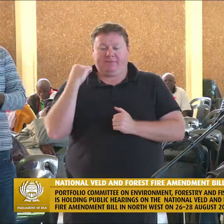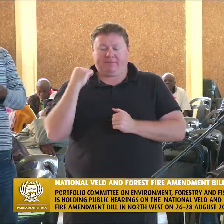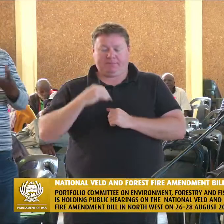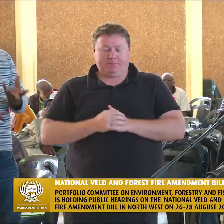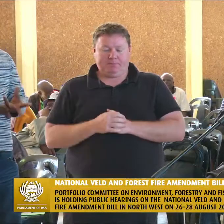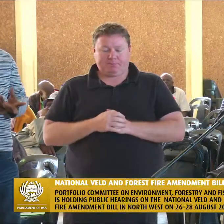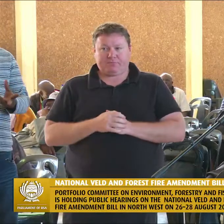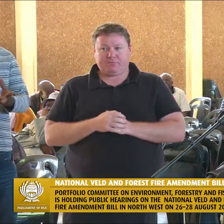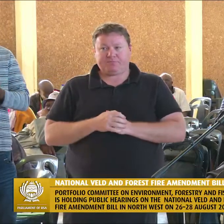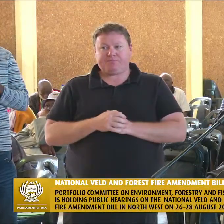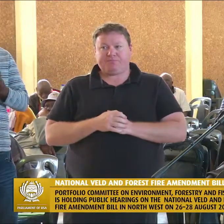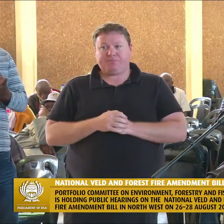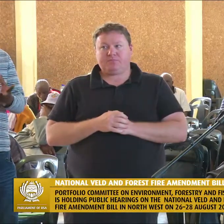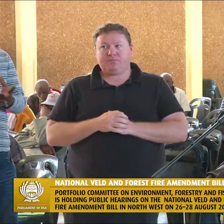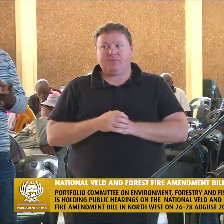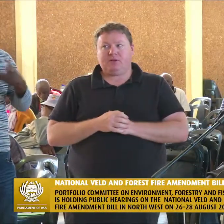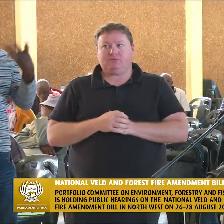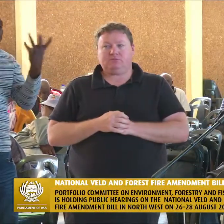on